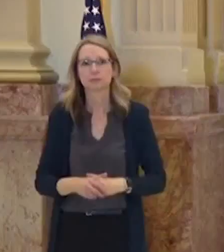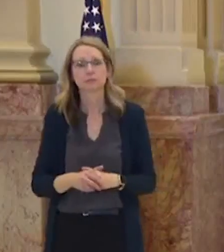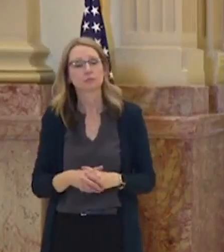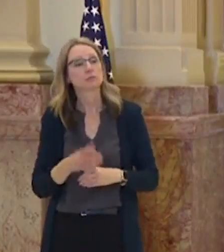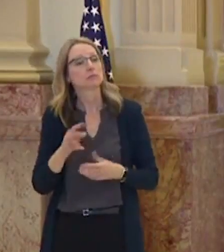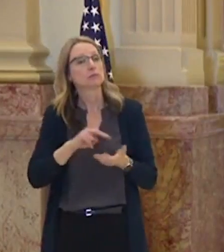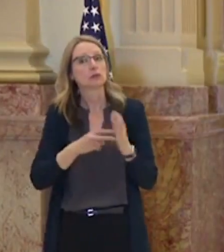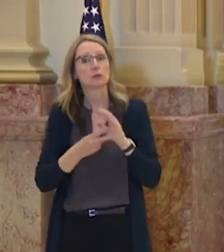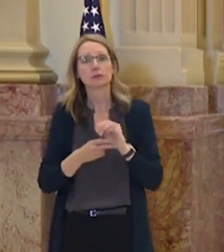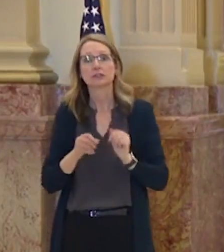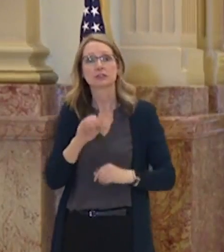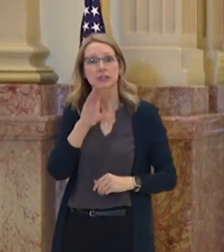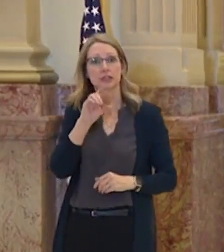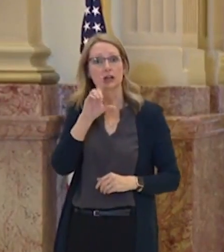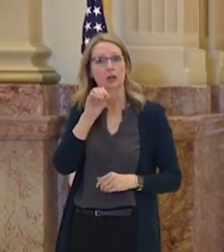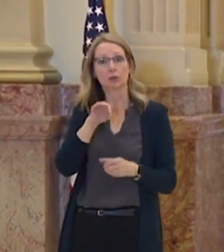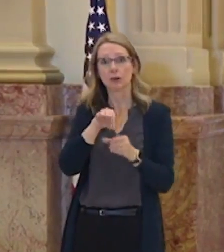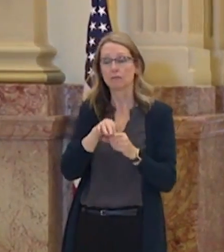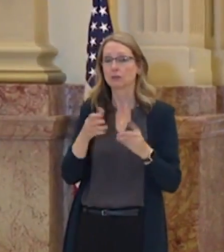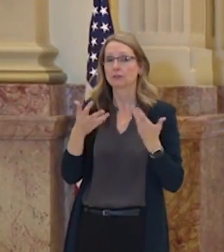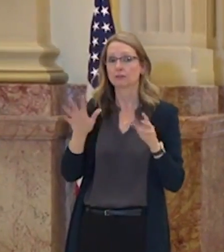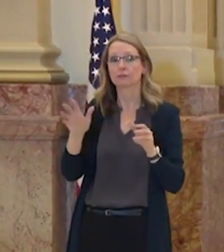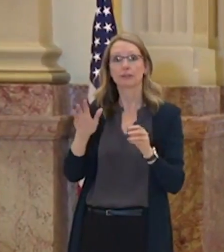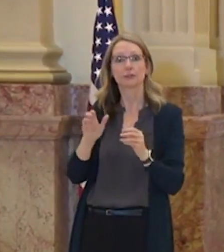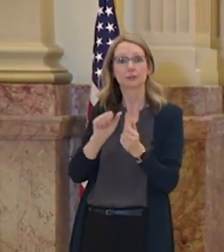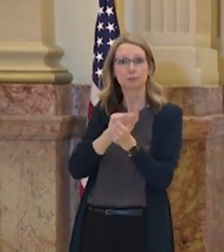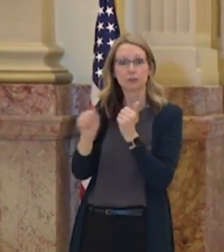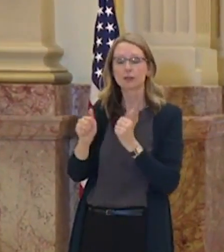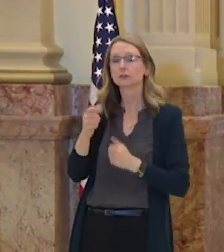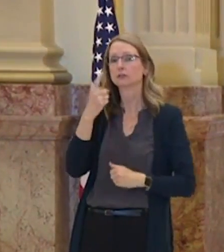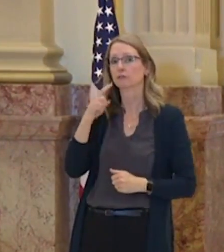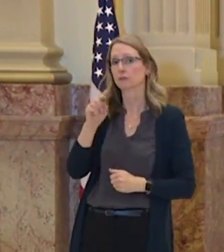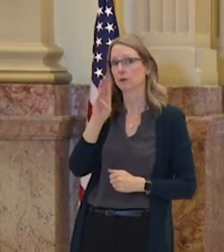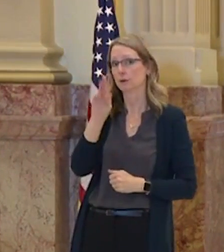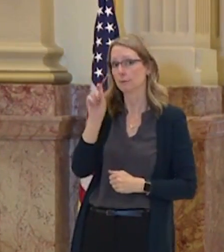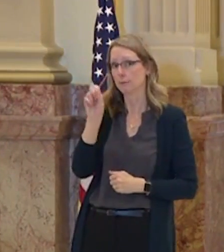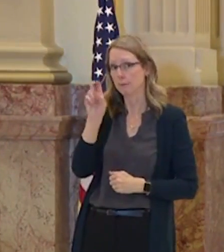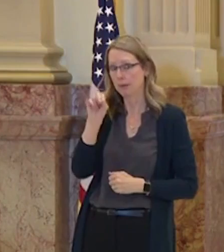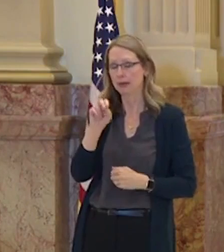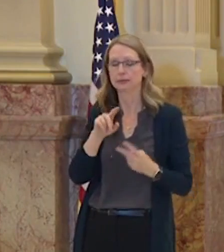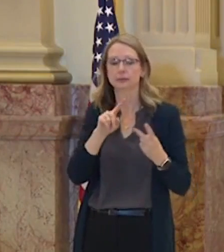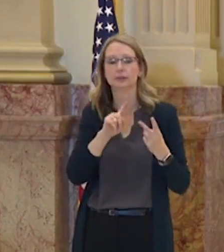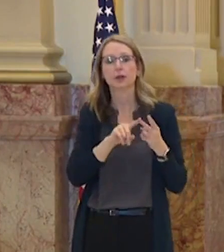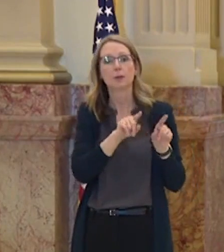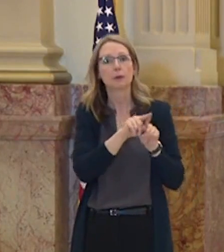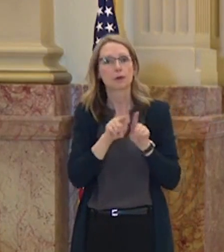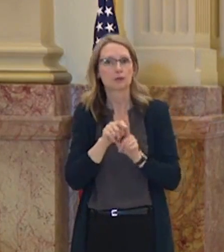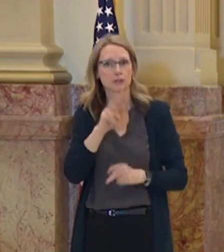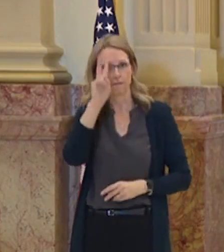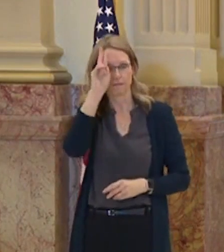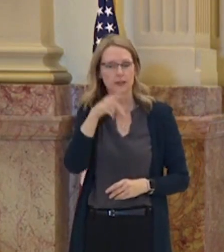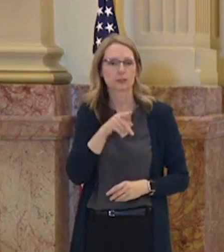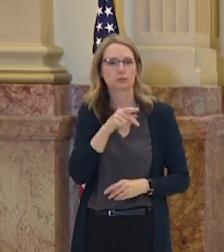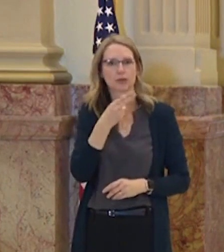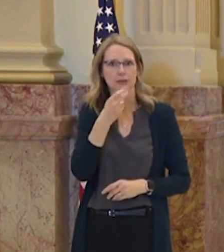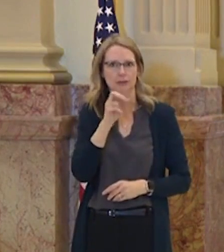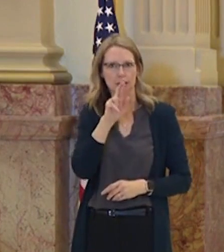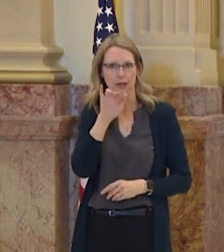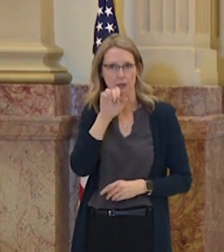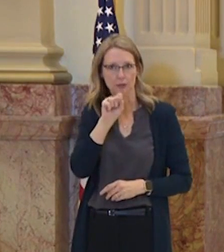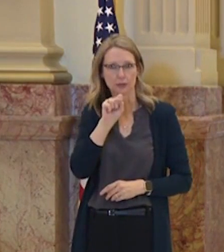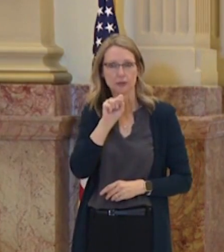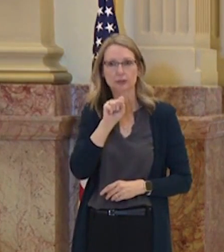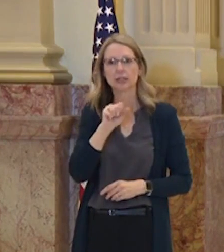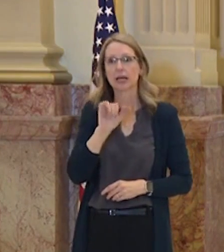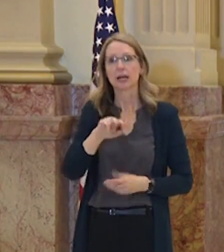officially cast for Joe Biden for president and Senator Harris for vice president. The meeting of the